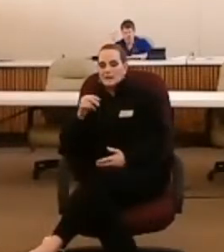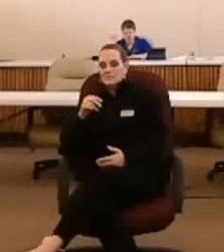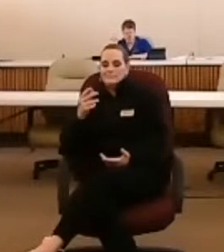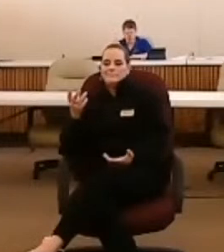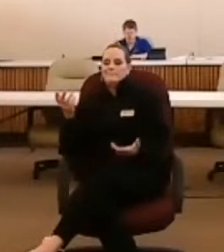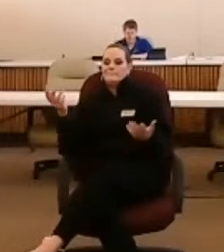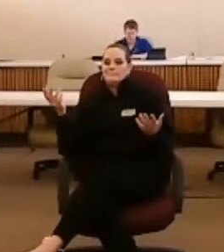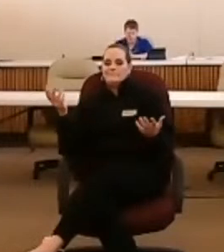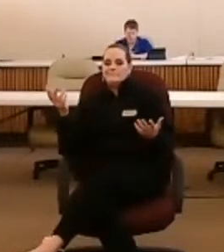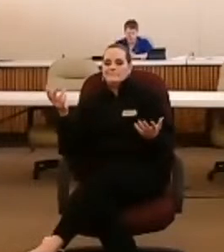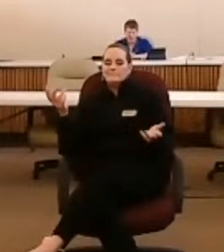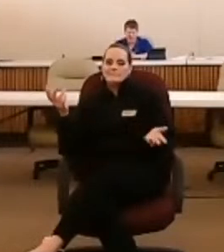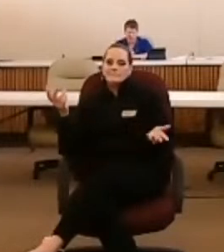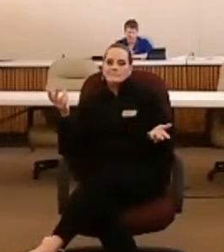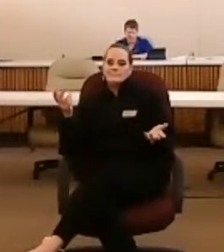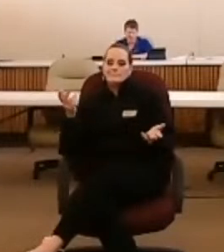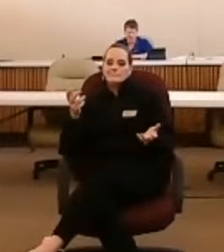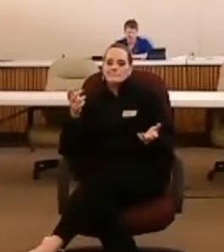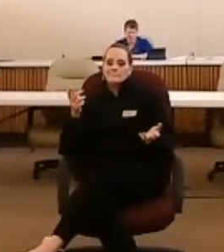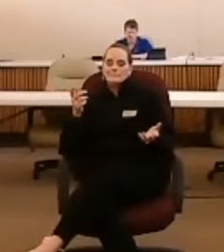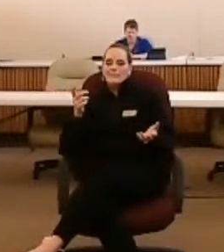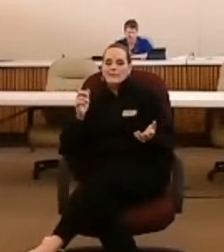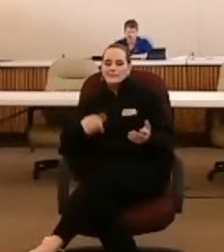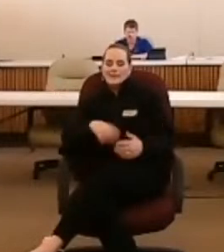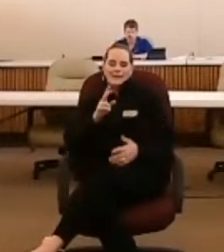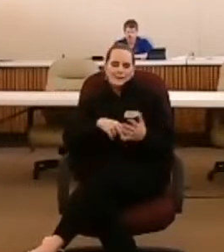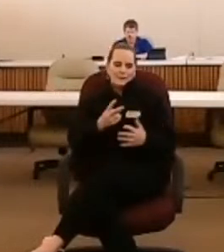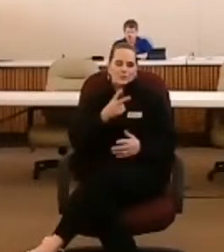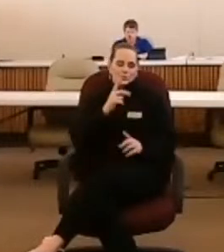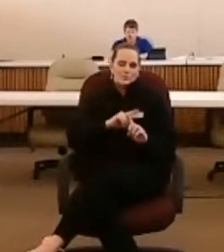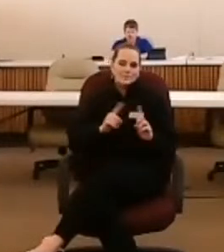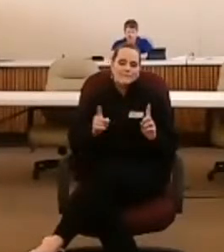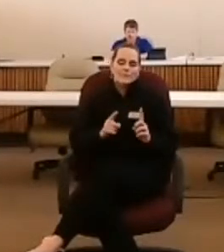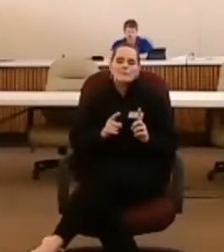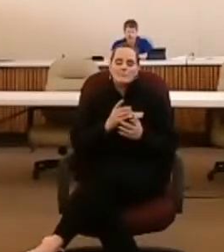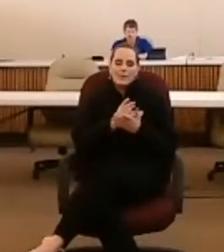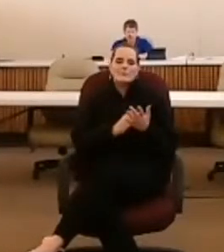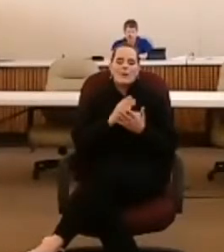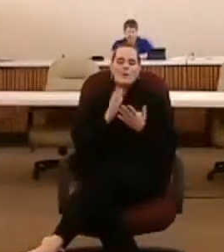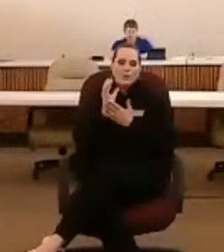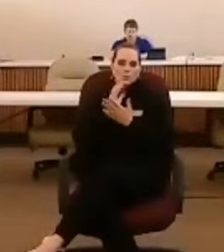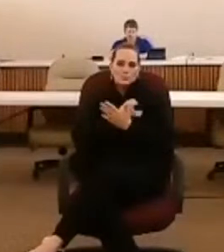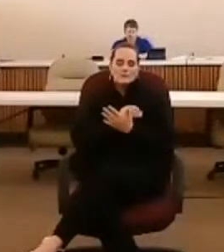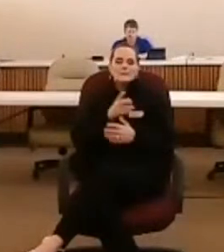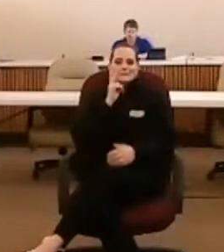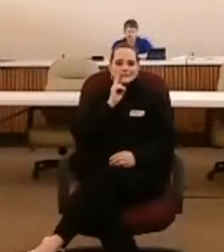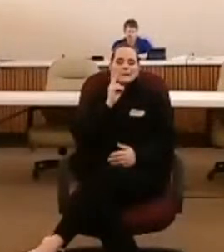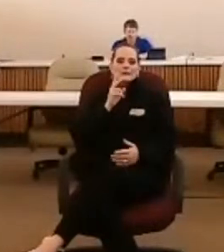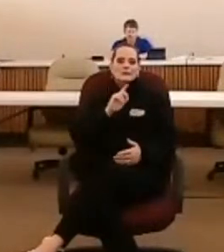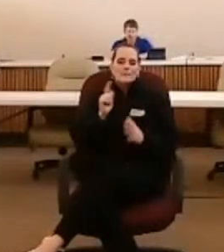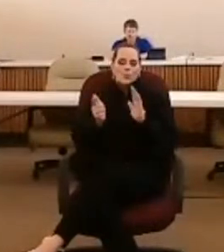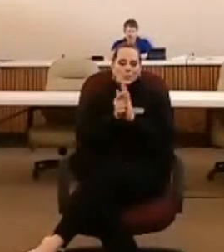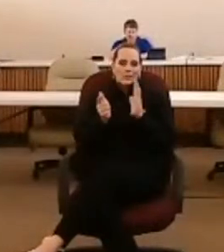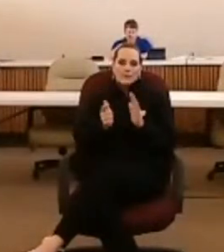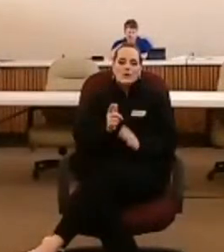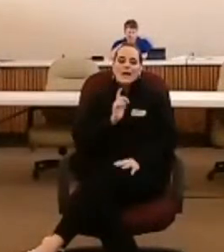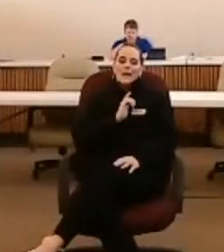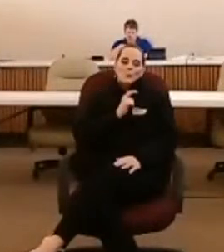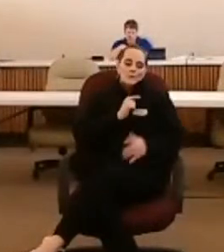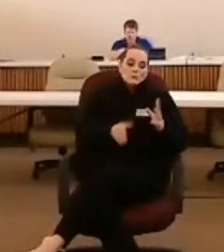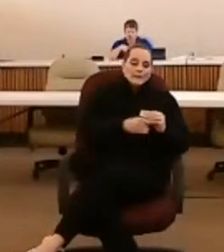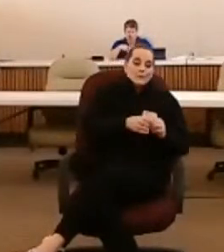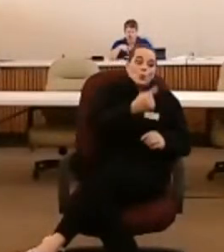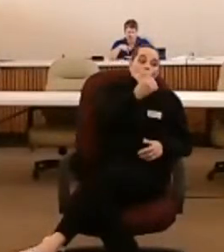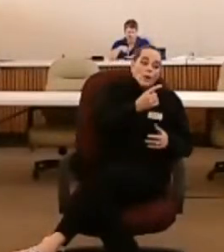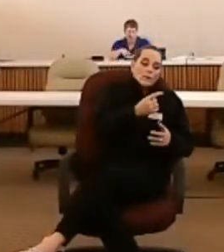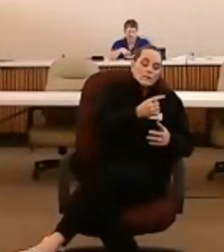it's not, again, you kind of had to read two different sections of code to see that it was illegal. So we just put it in one place where it was